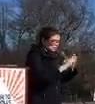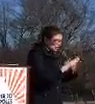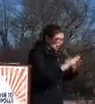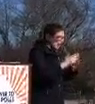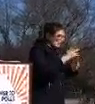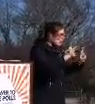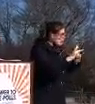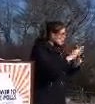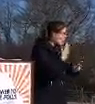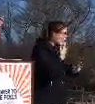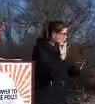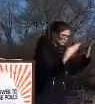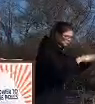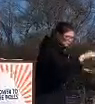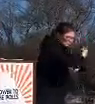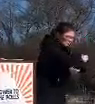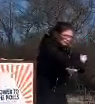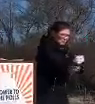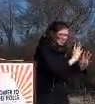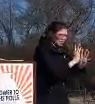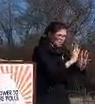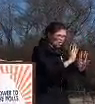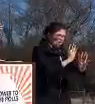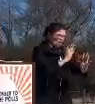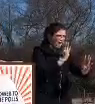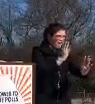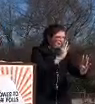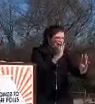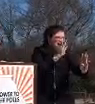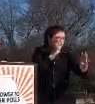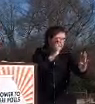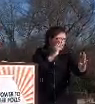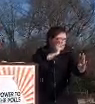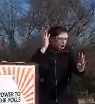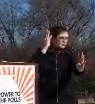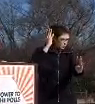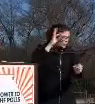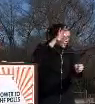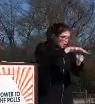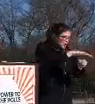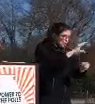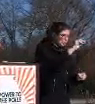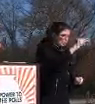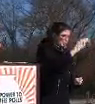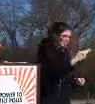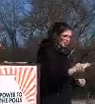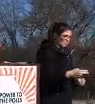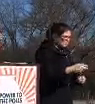and the ability to exercise your vote more difficult. And that should worry